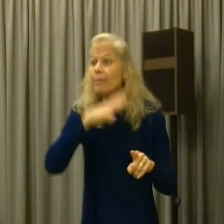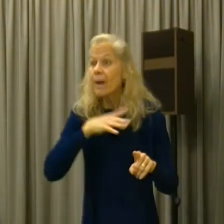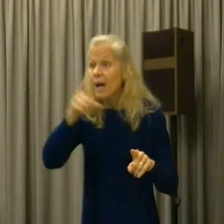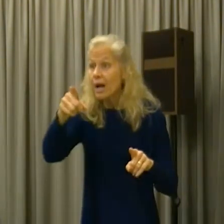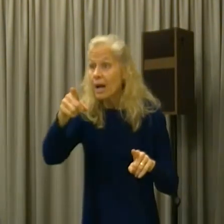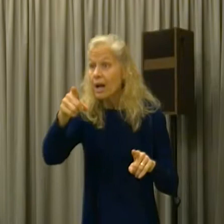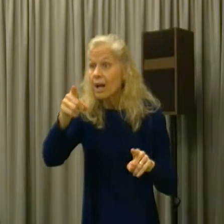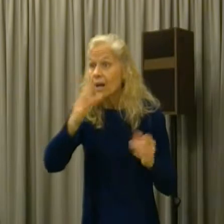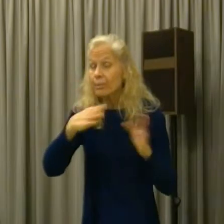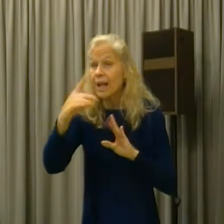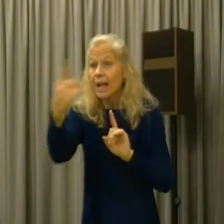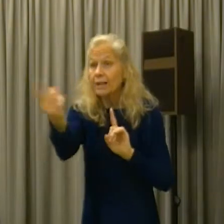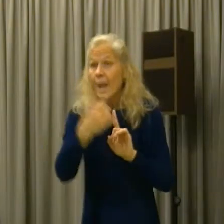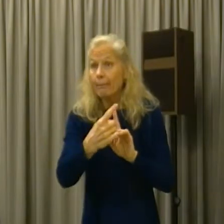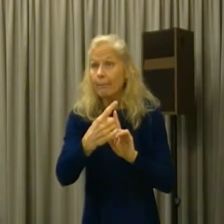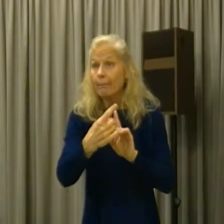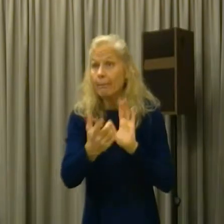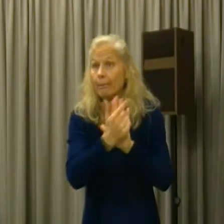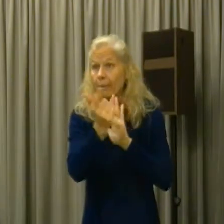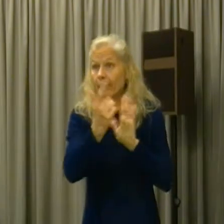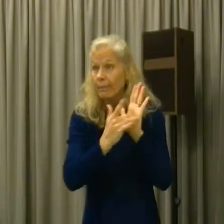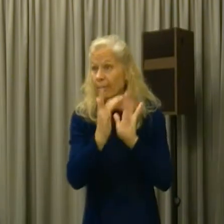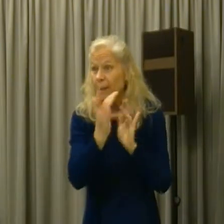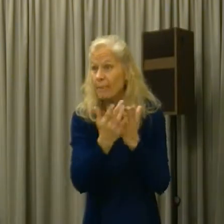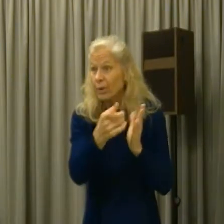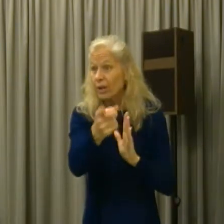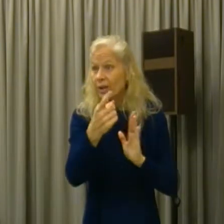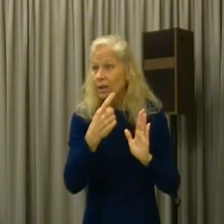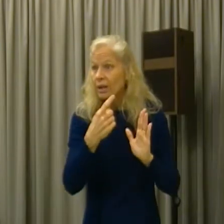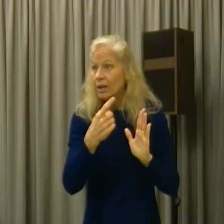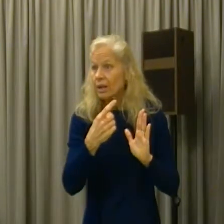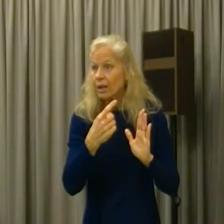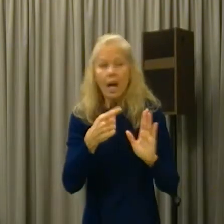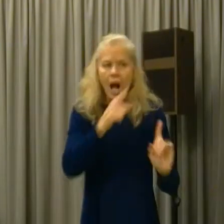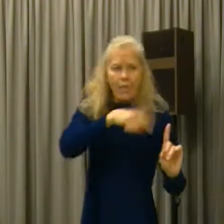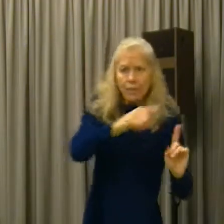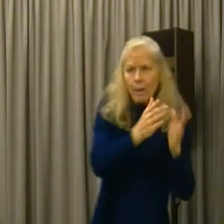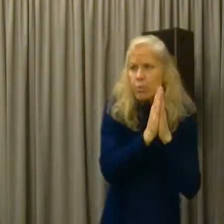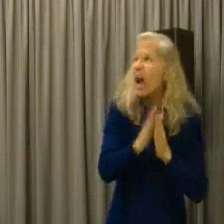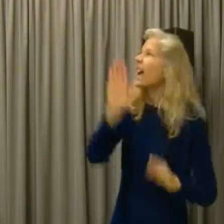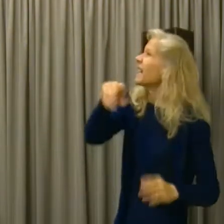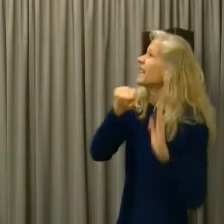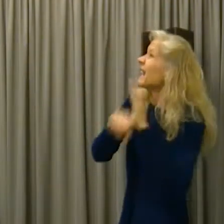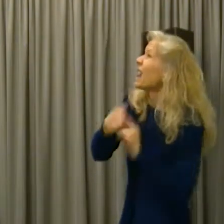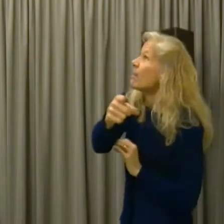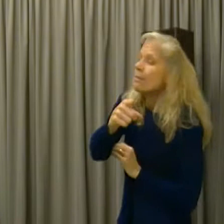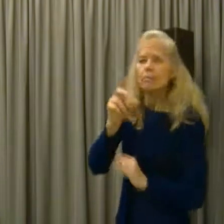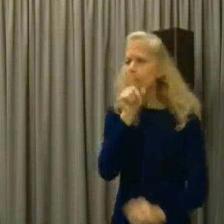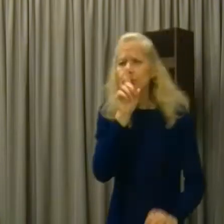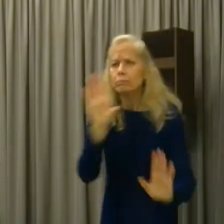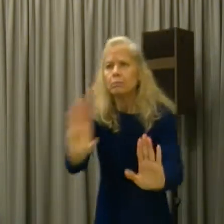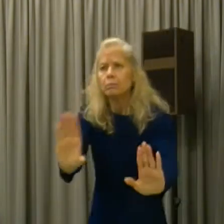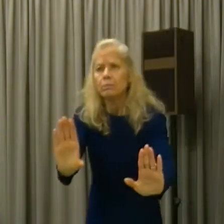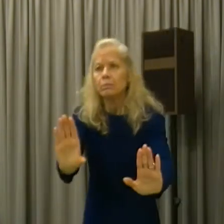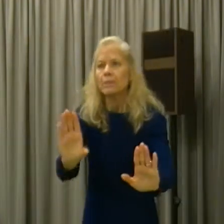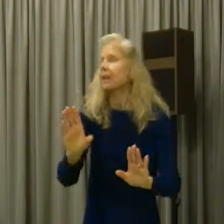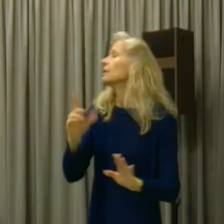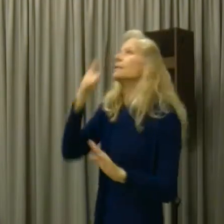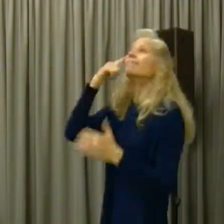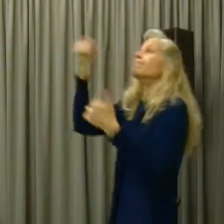his way to the village. They didn't pray for his death. They prayed for God to work it out. You know how God chose to